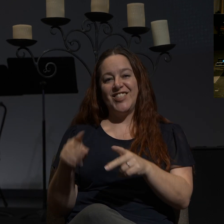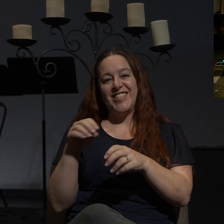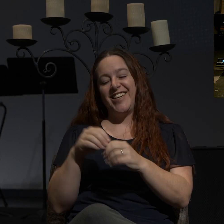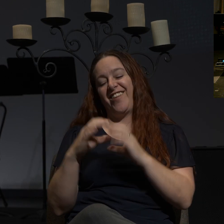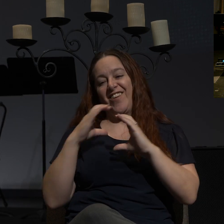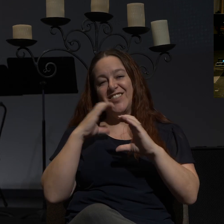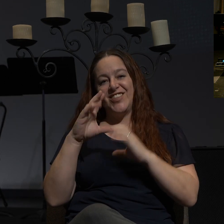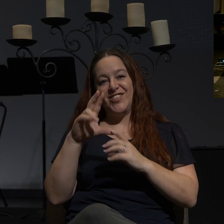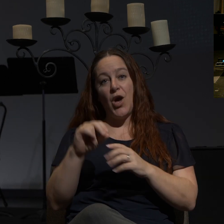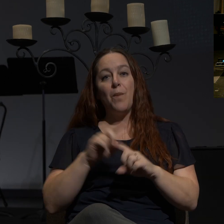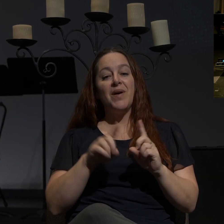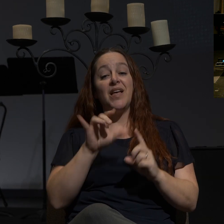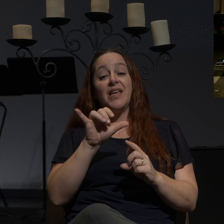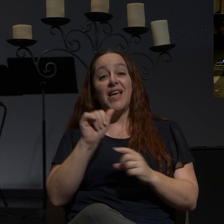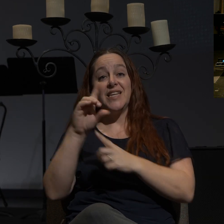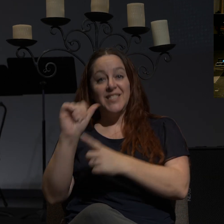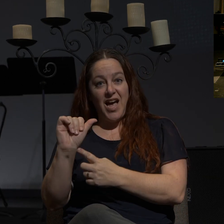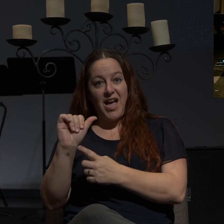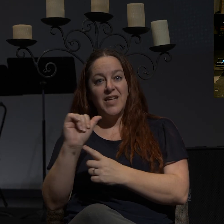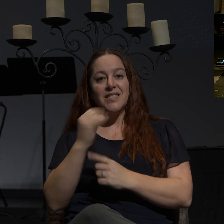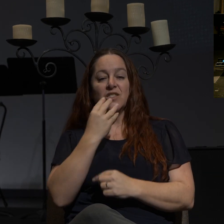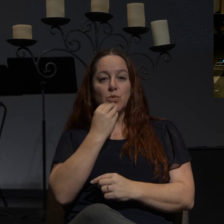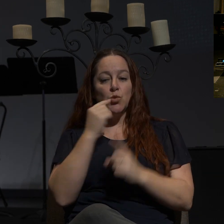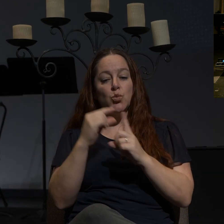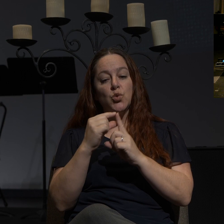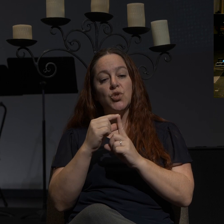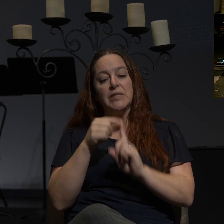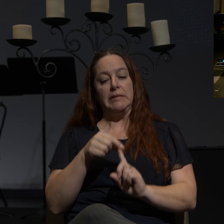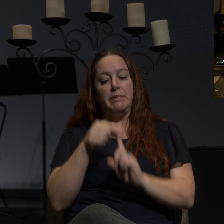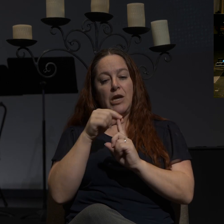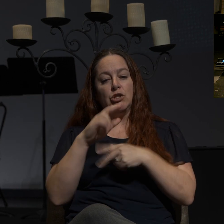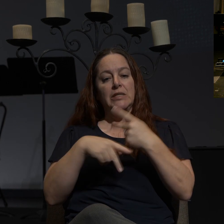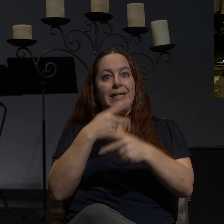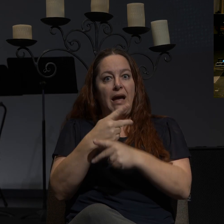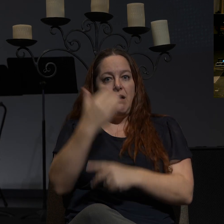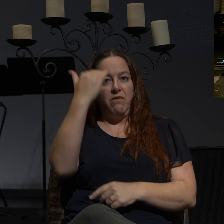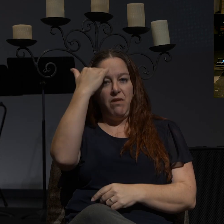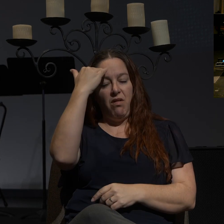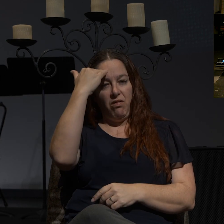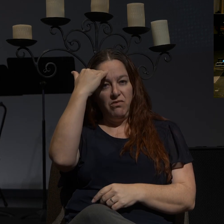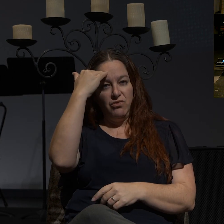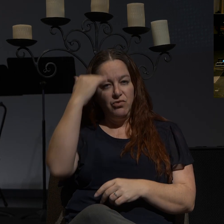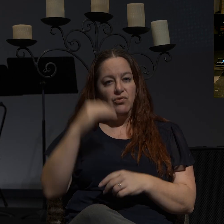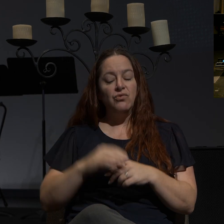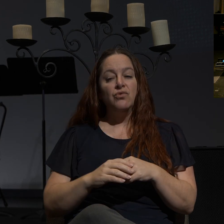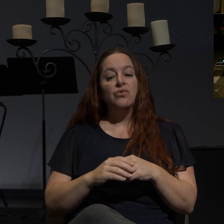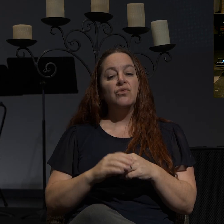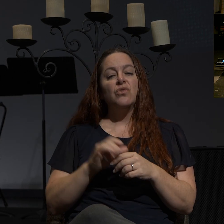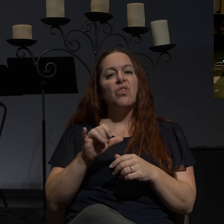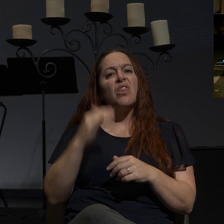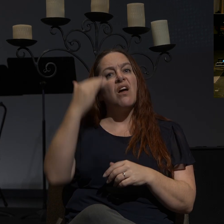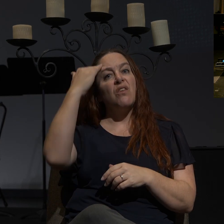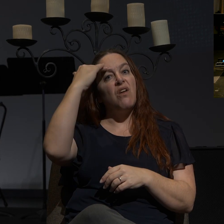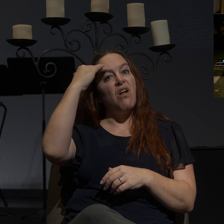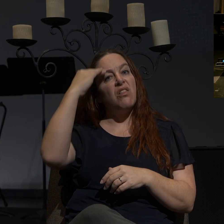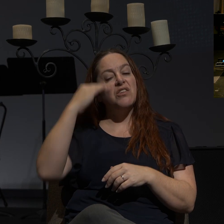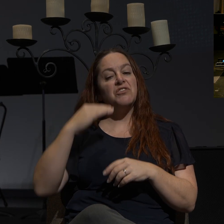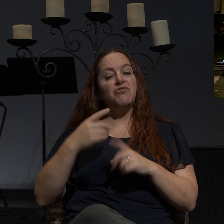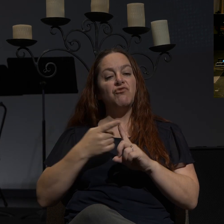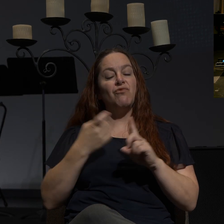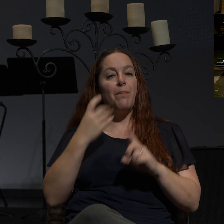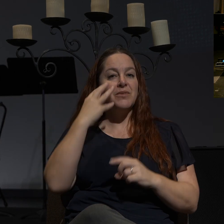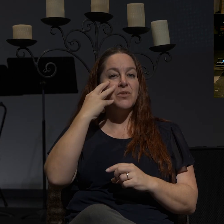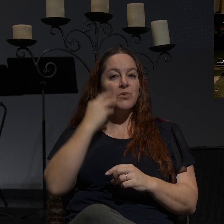the conversation, but yada in Hebrew is a special type of knowledge. It's a knowledge that's based on